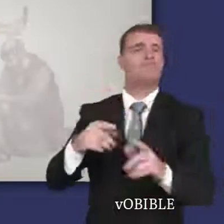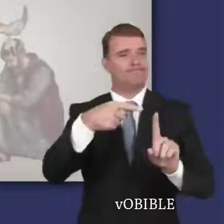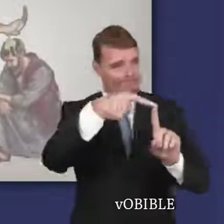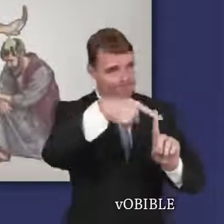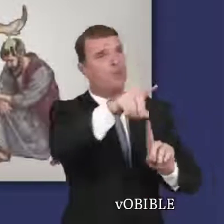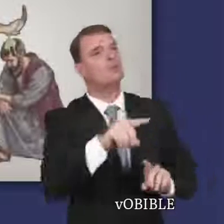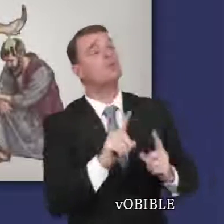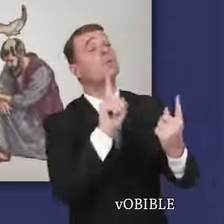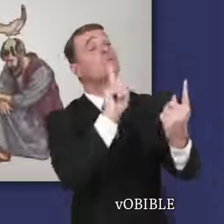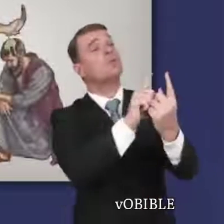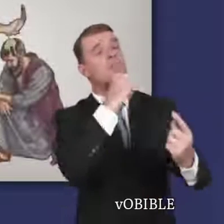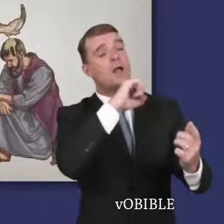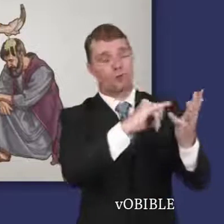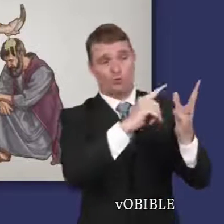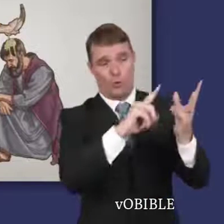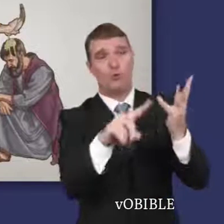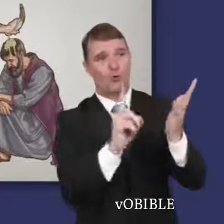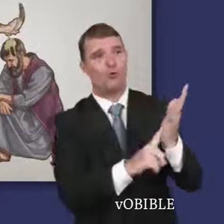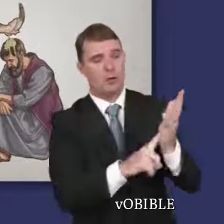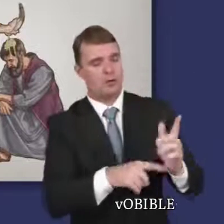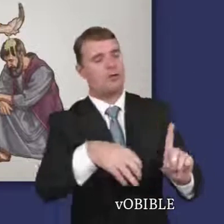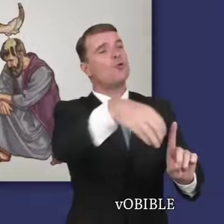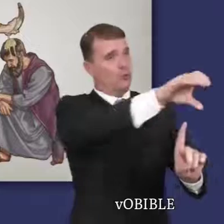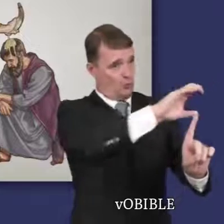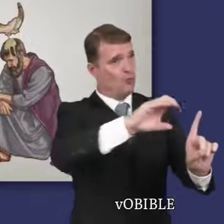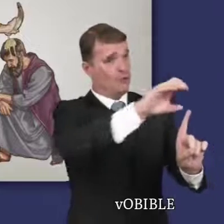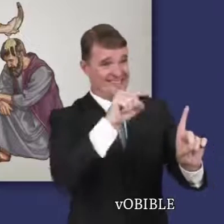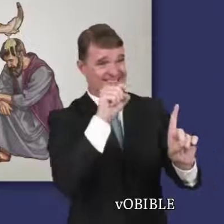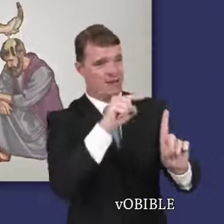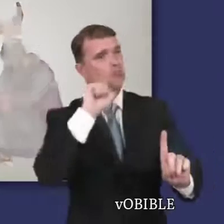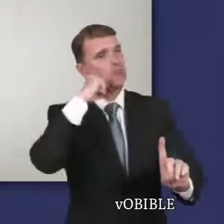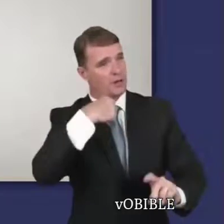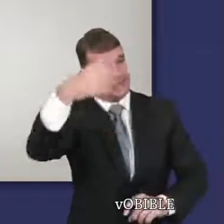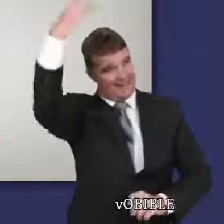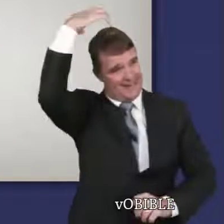Jehovah tells Samuel to anoint Saul of the tribe of Benjamin as leader of Israel.